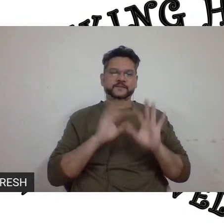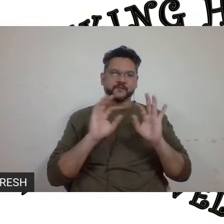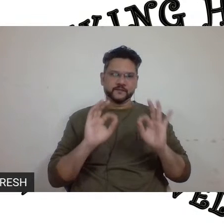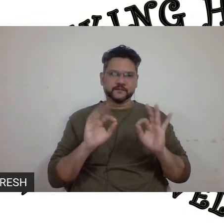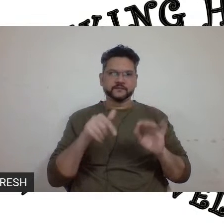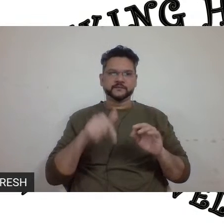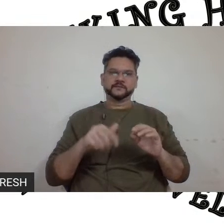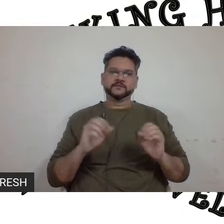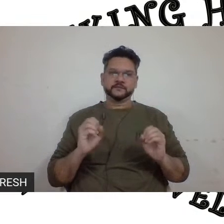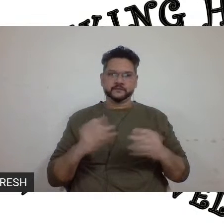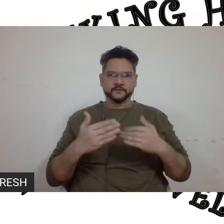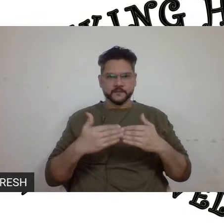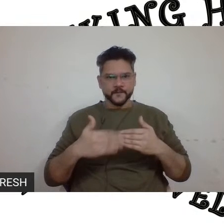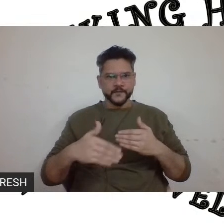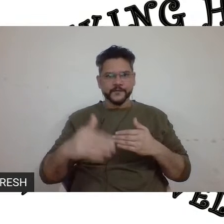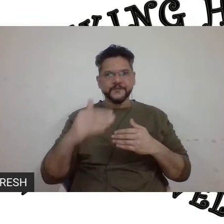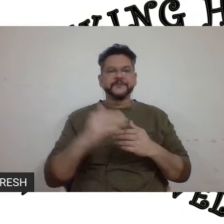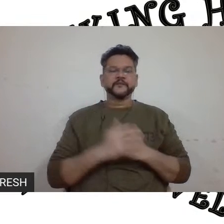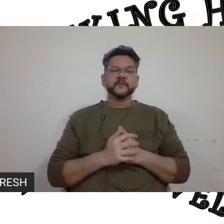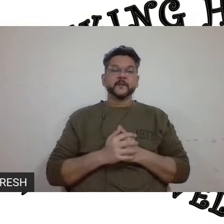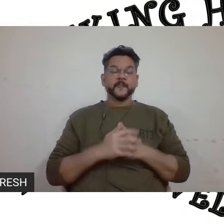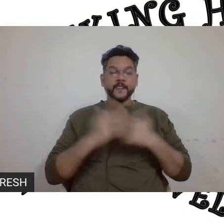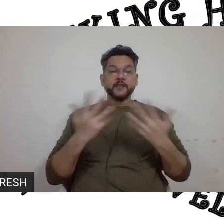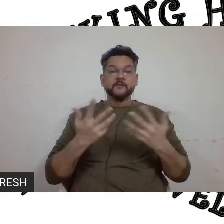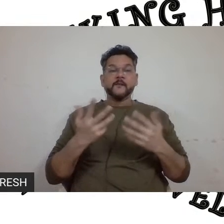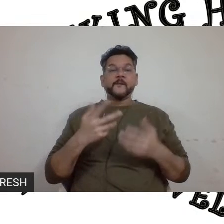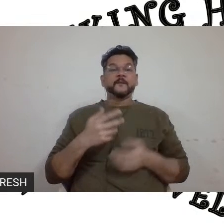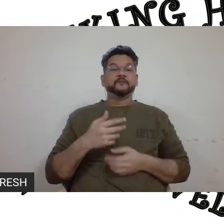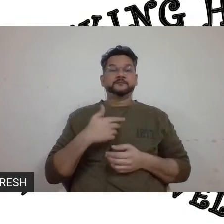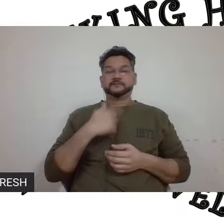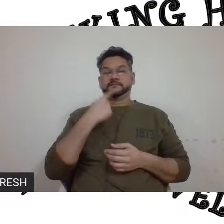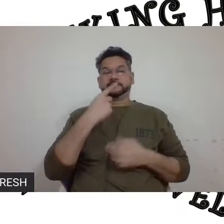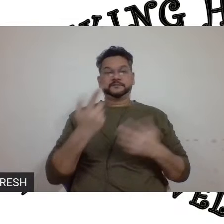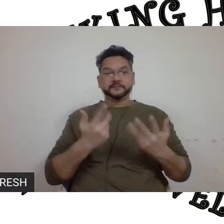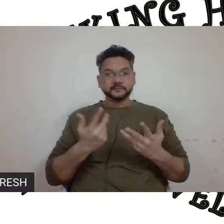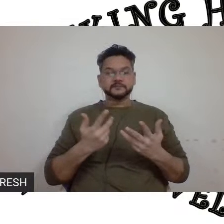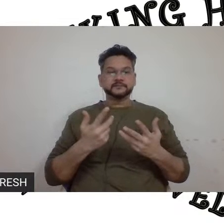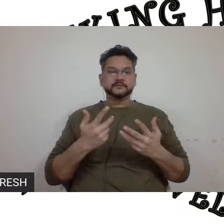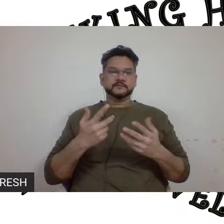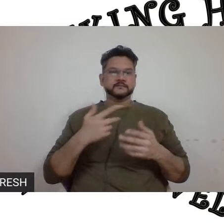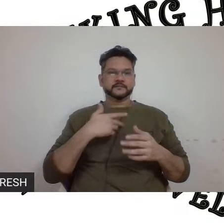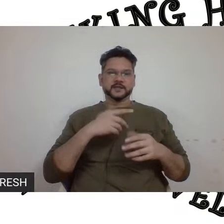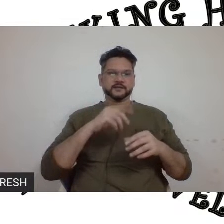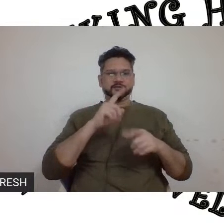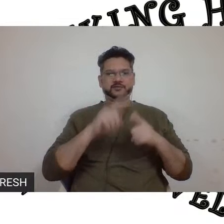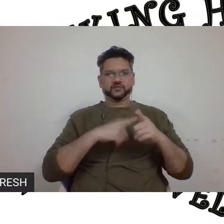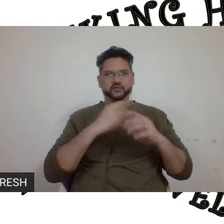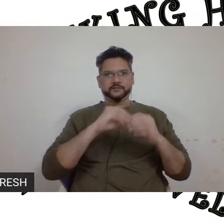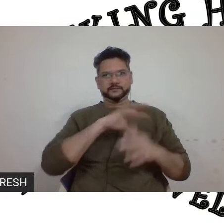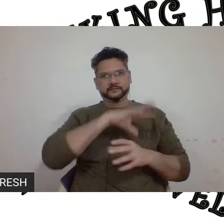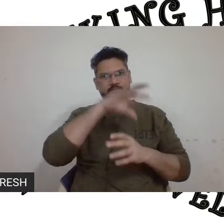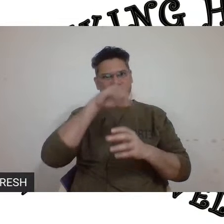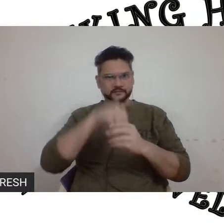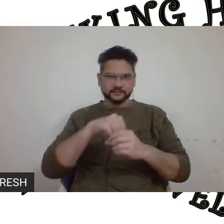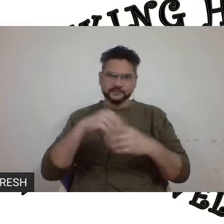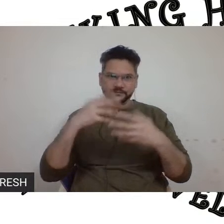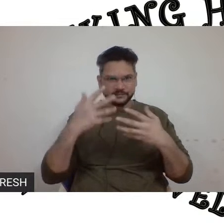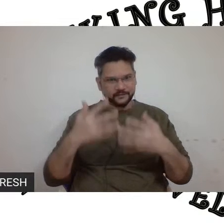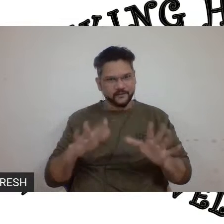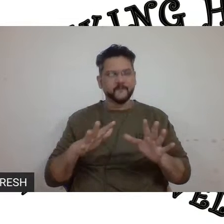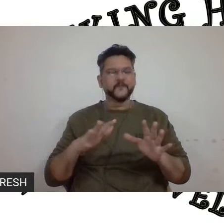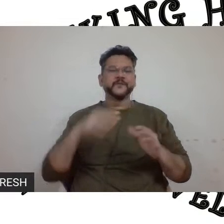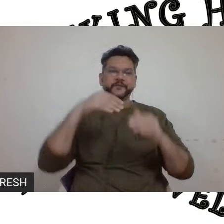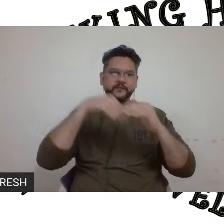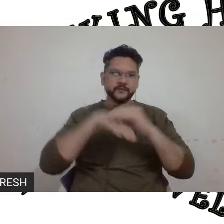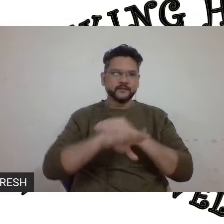So yeah, so basically, once you get into the services as well, so people, so we need to make